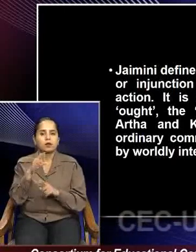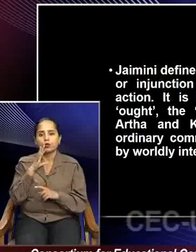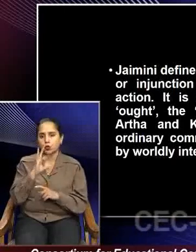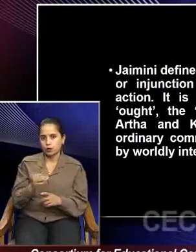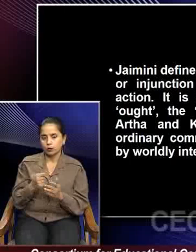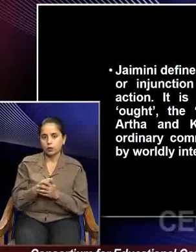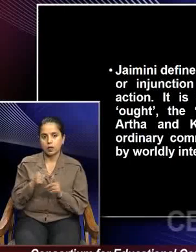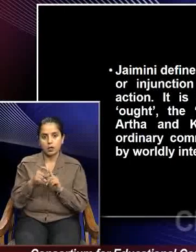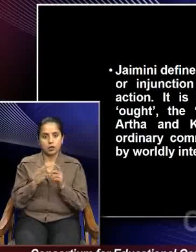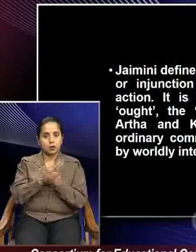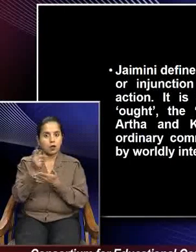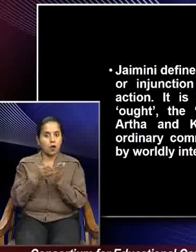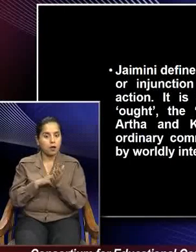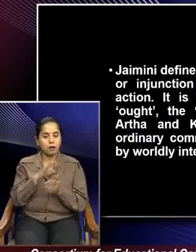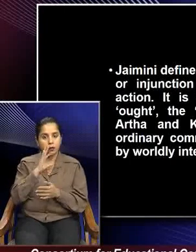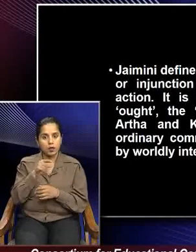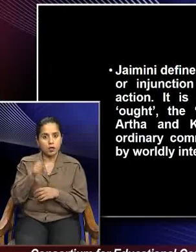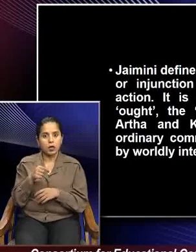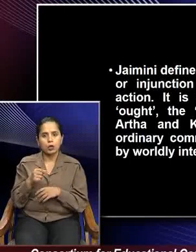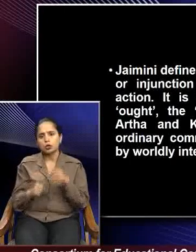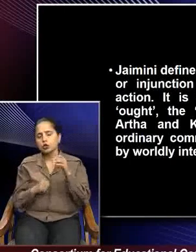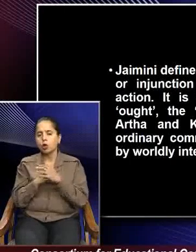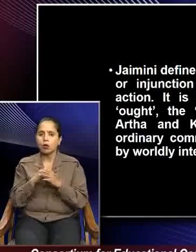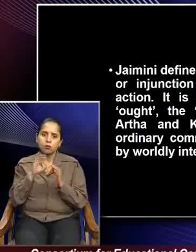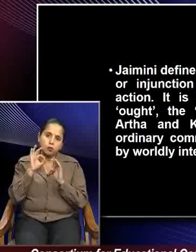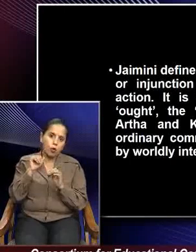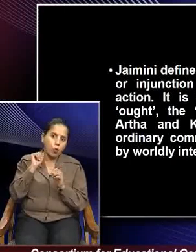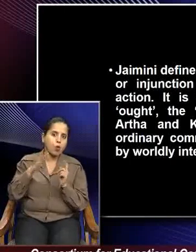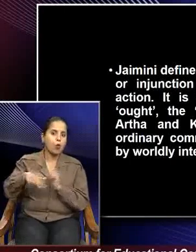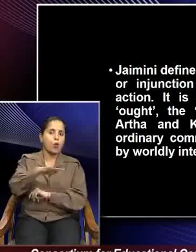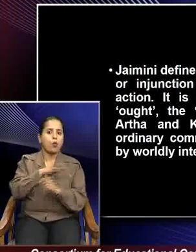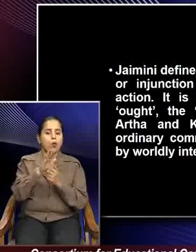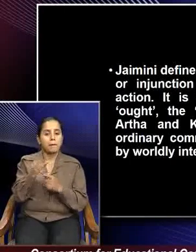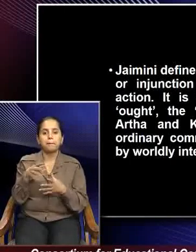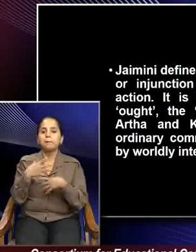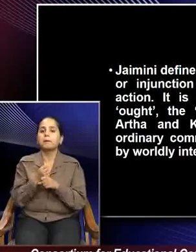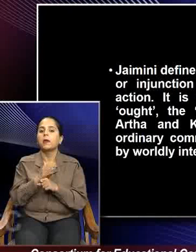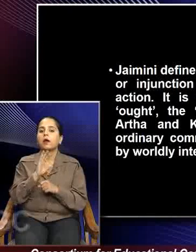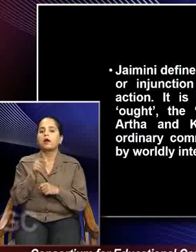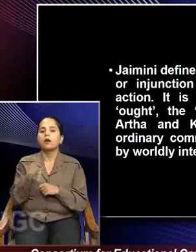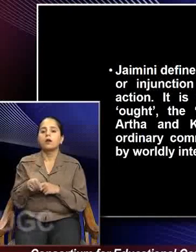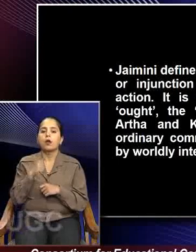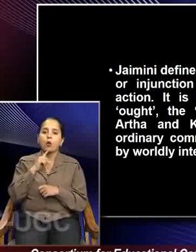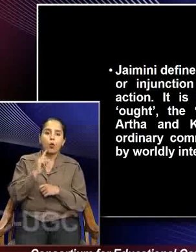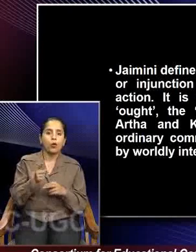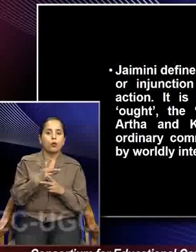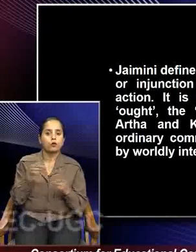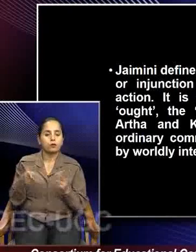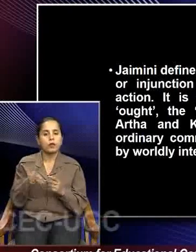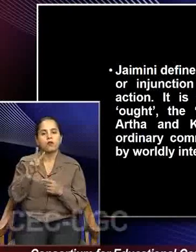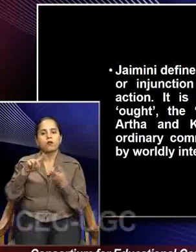So dharma is suprasensible and consists in the commands of the